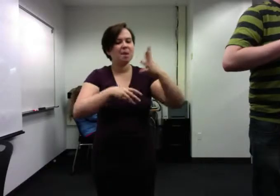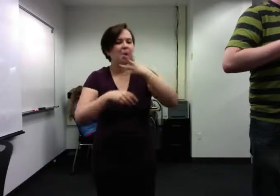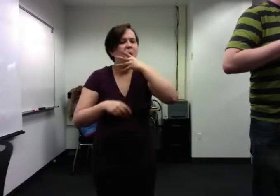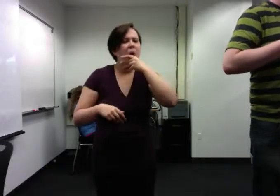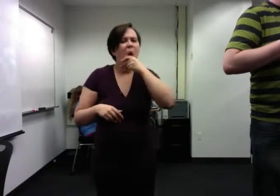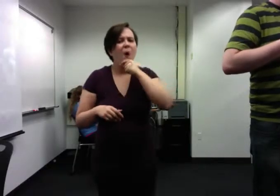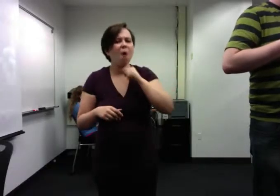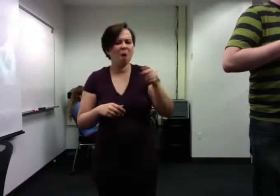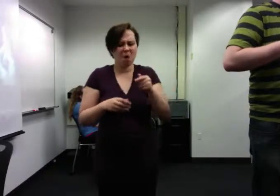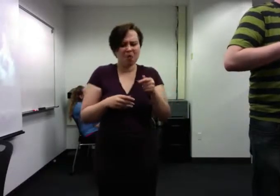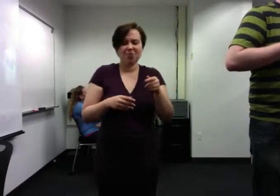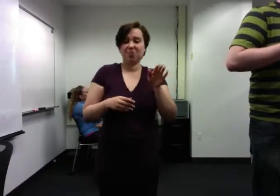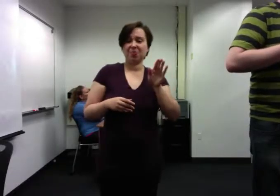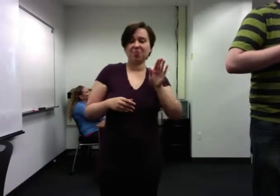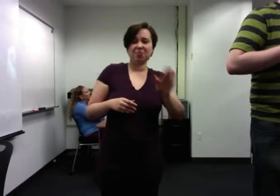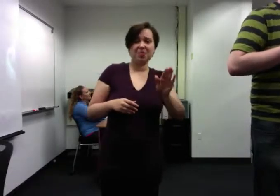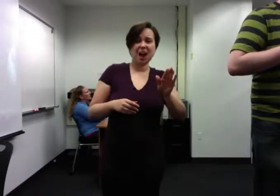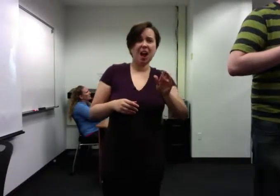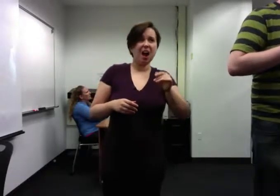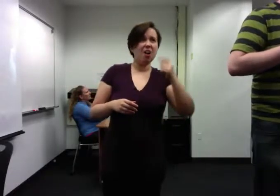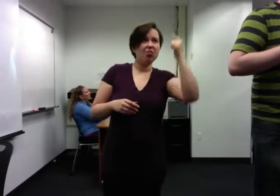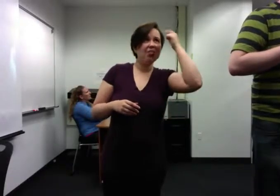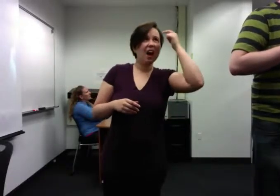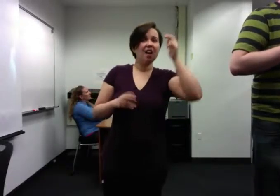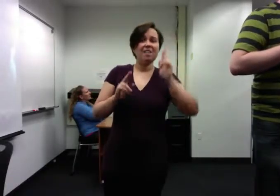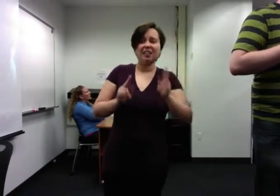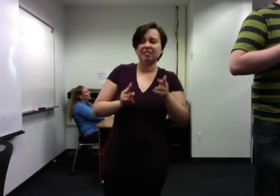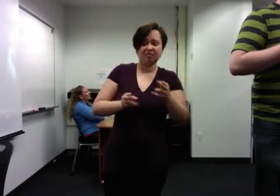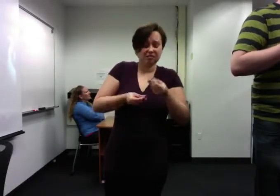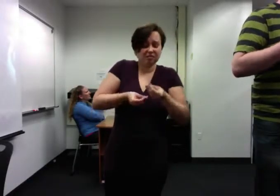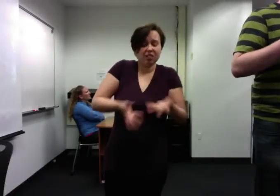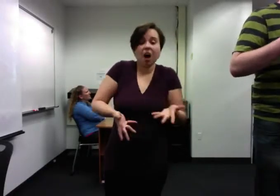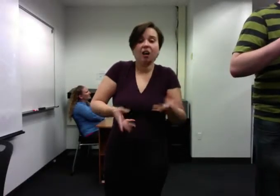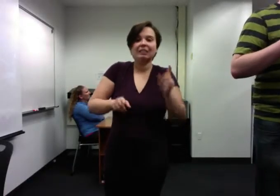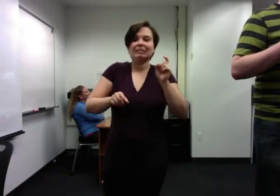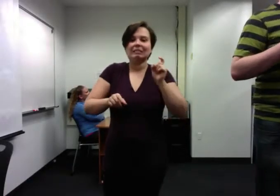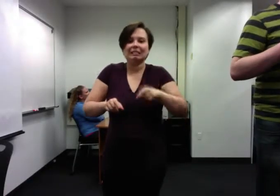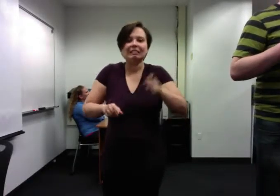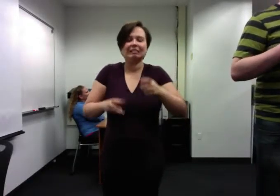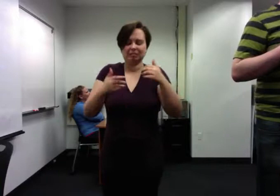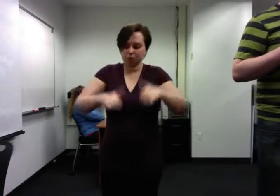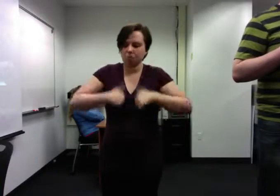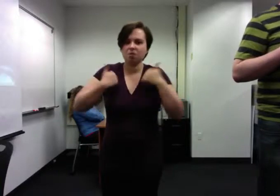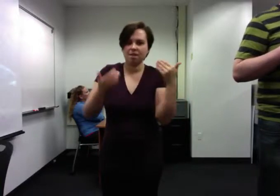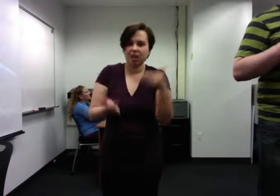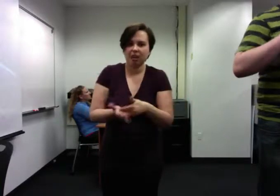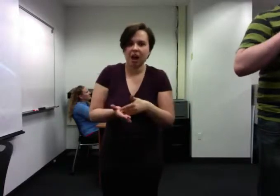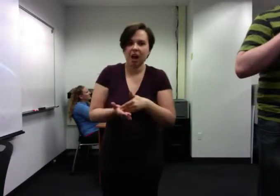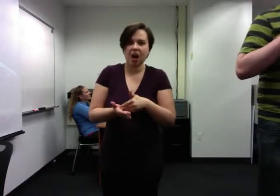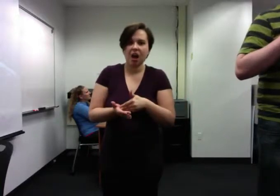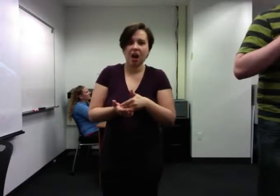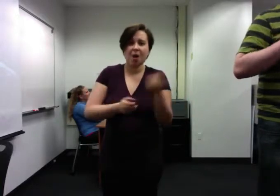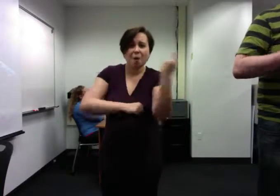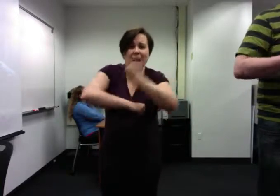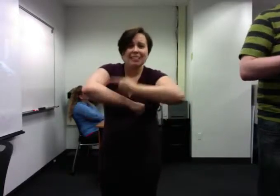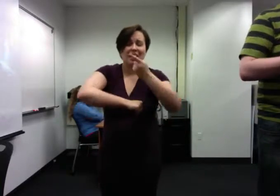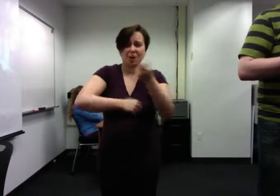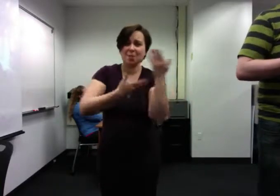history are going to have to relive it themselves. And one of these days you're going to be there, as young and lovely